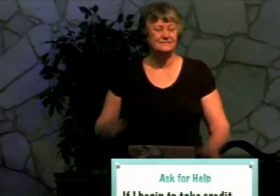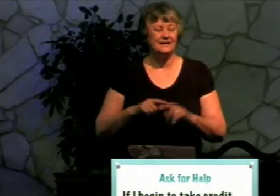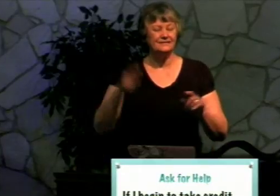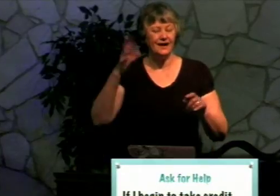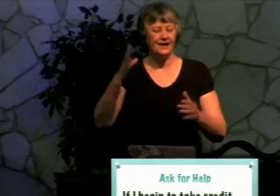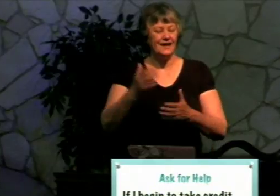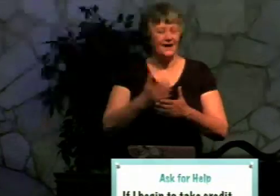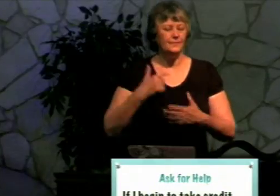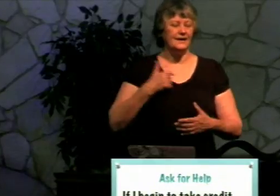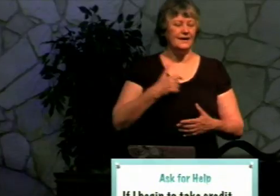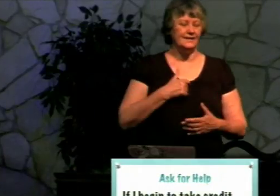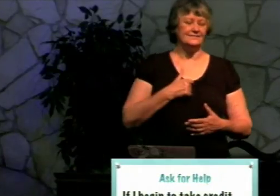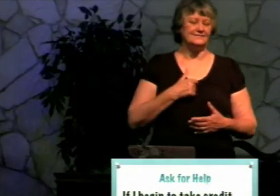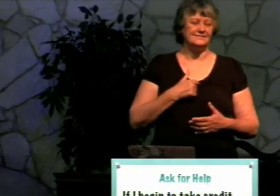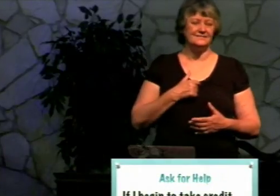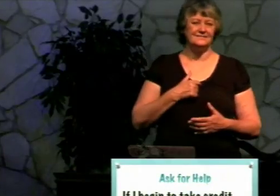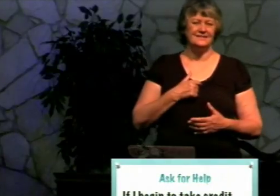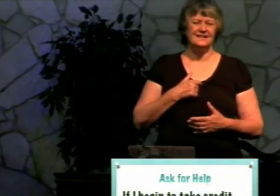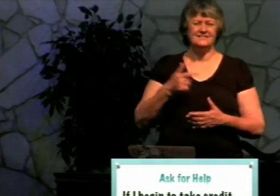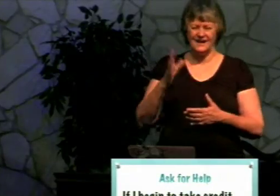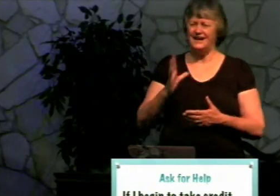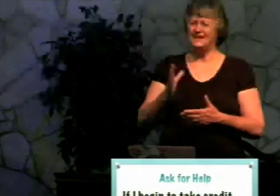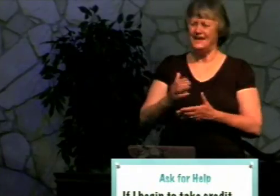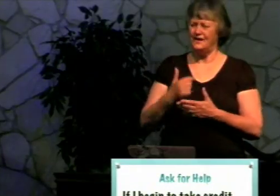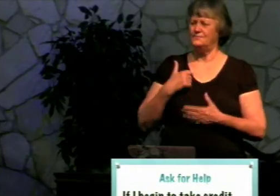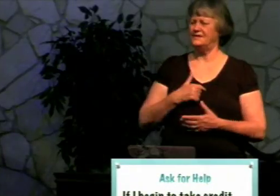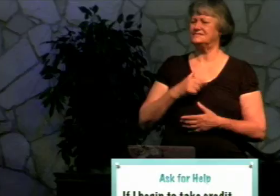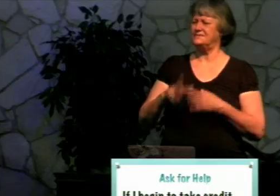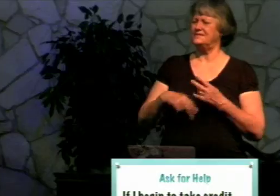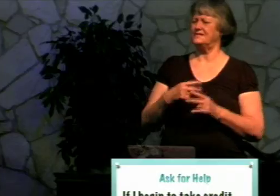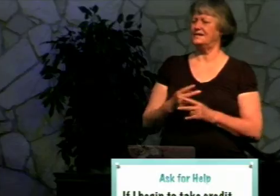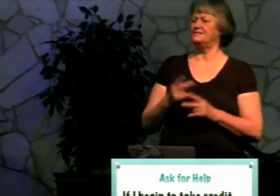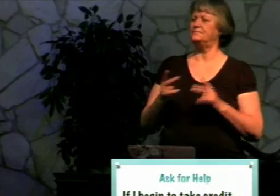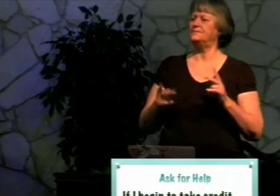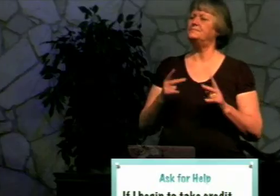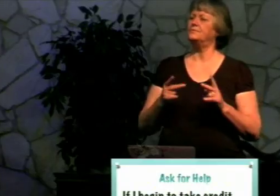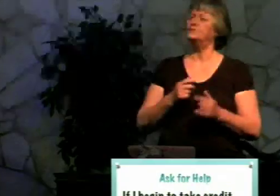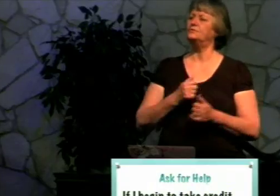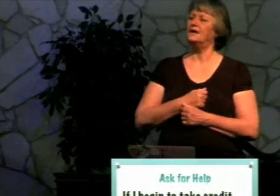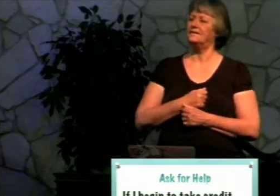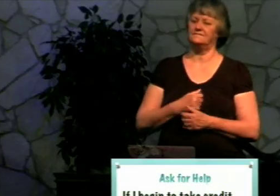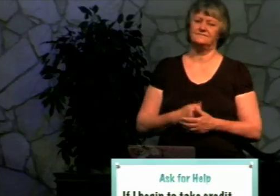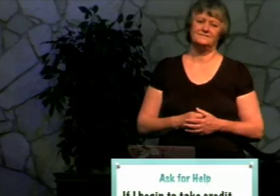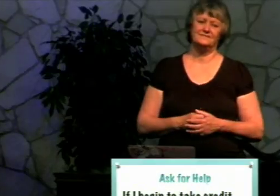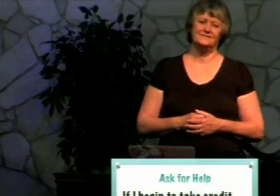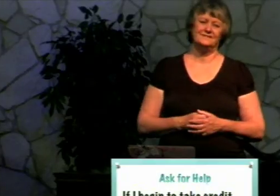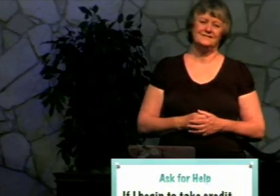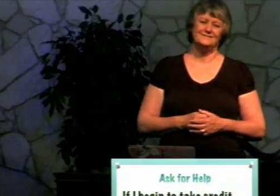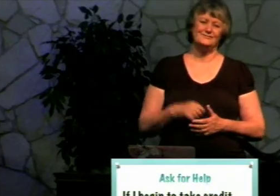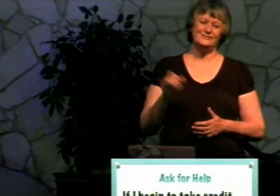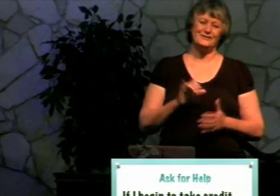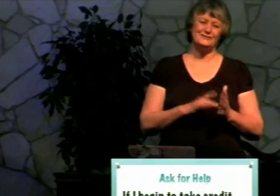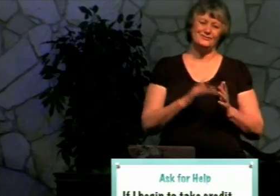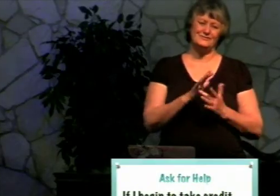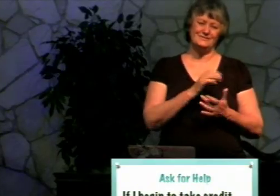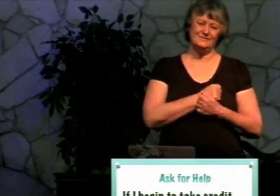But God, help us. God, help us to be the kind of people who love, just like Jesus